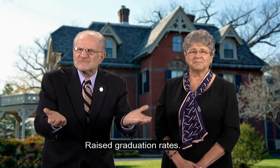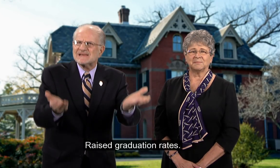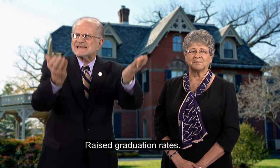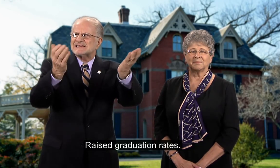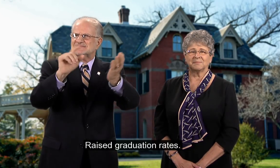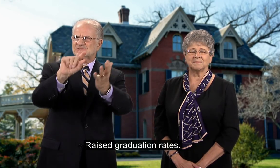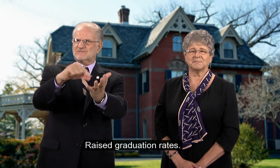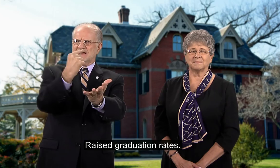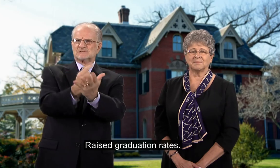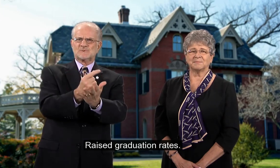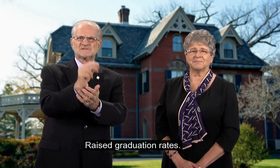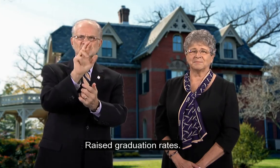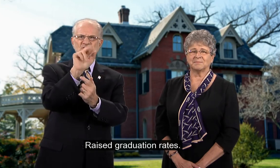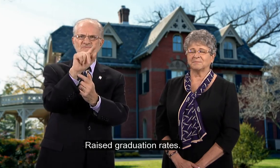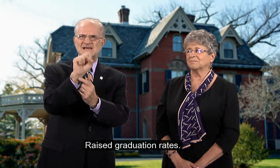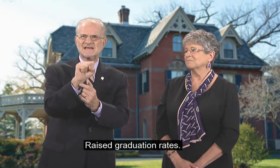Raised graduation rates.